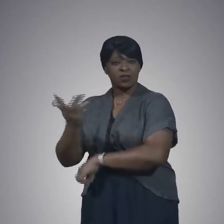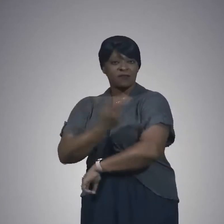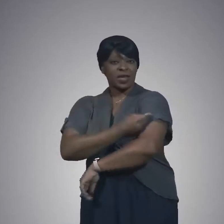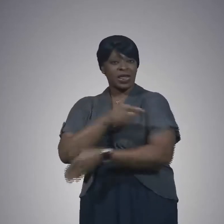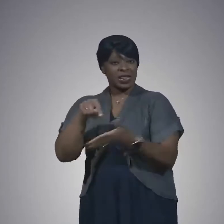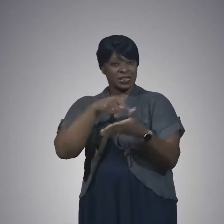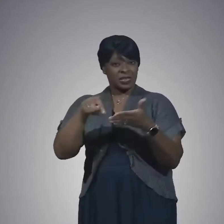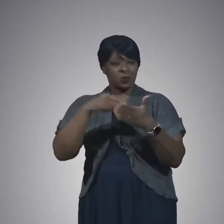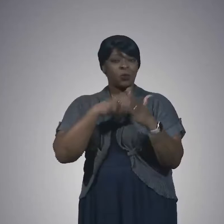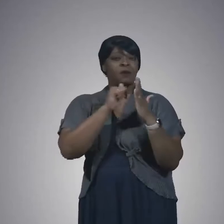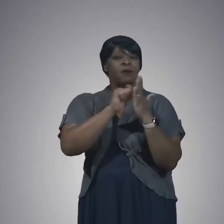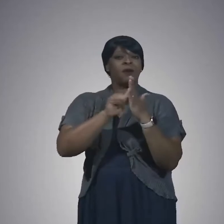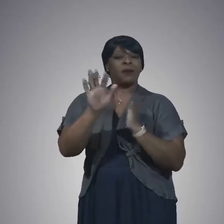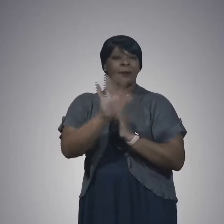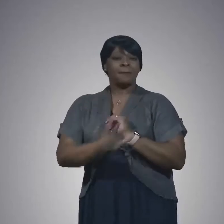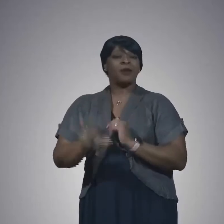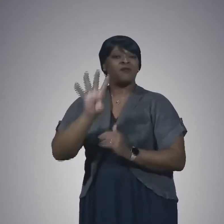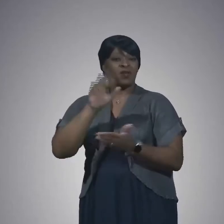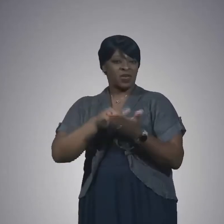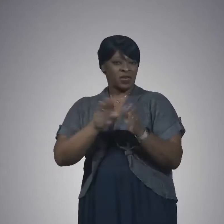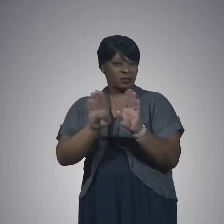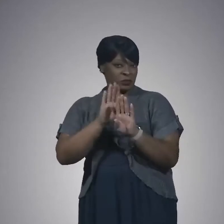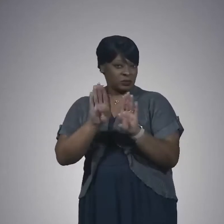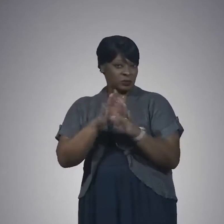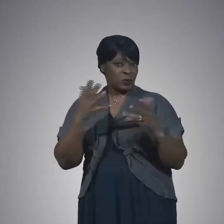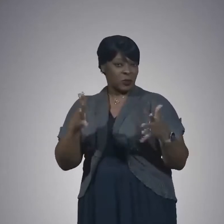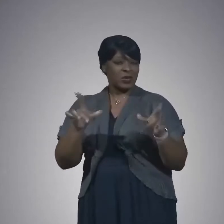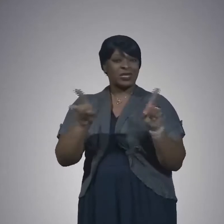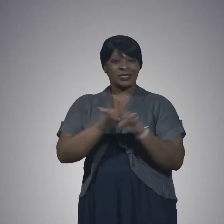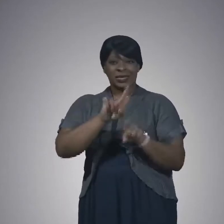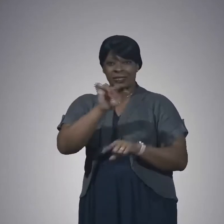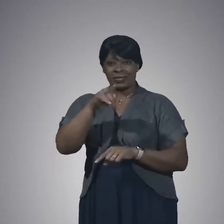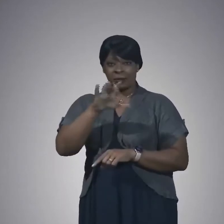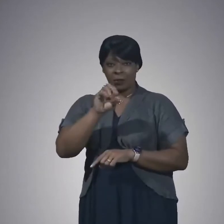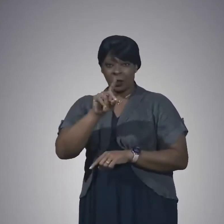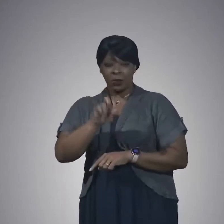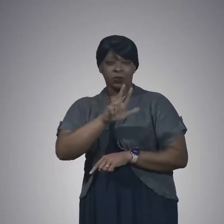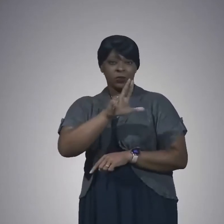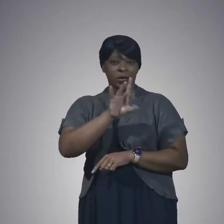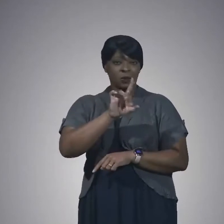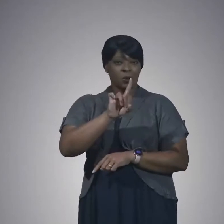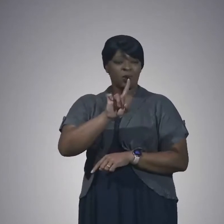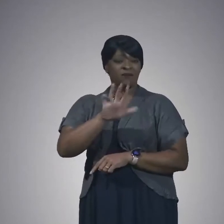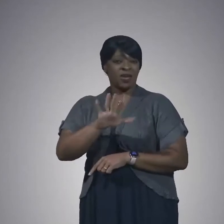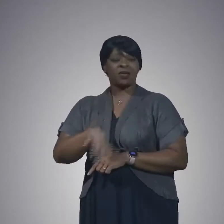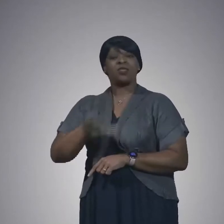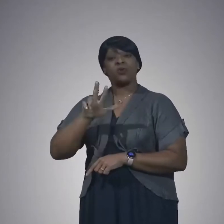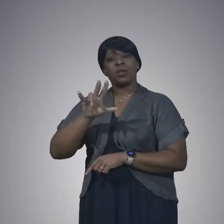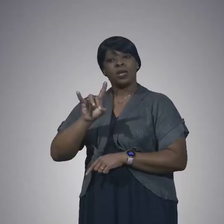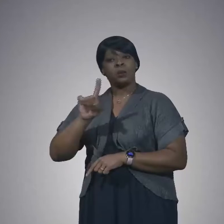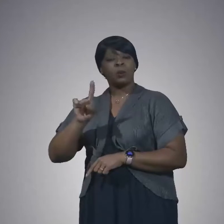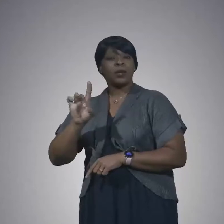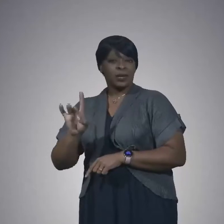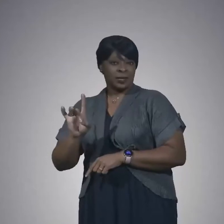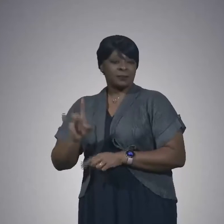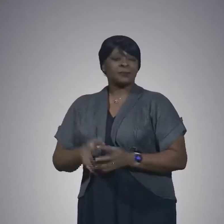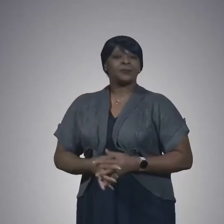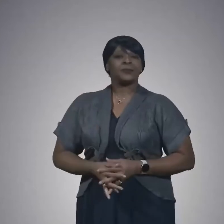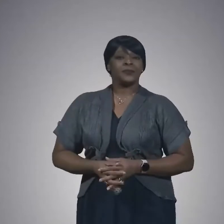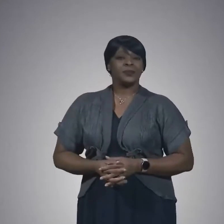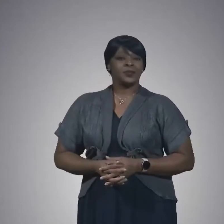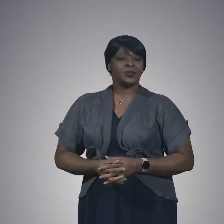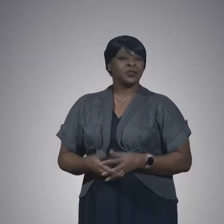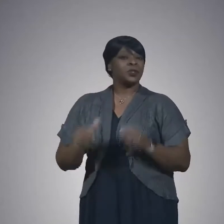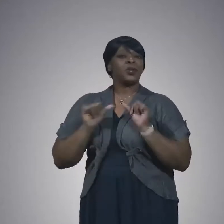we've already knocked on over 1,000 doors in the same zip codes, 38115 and 38118. And